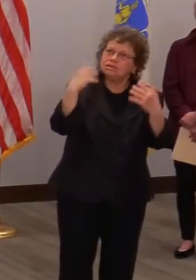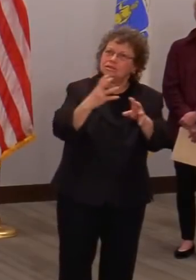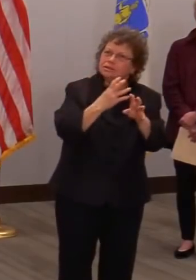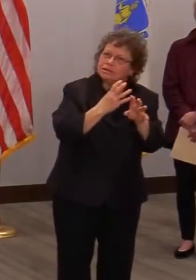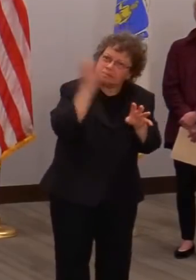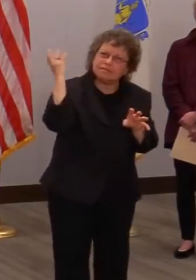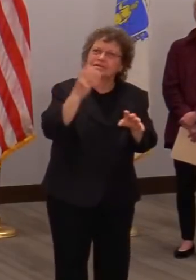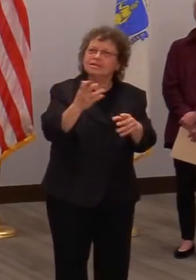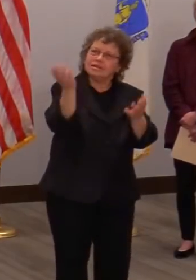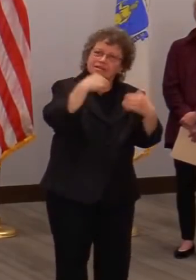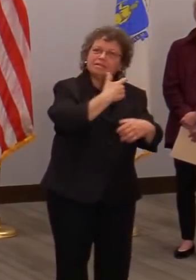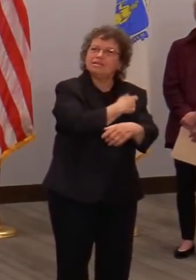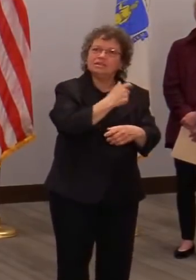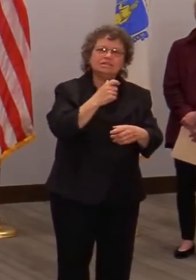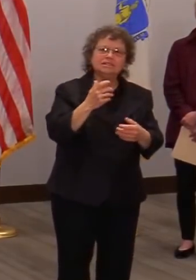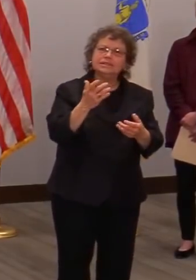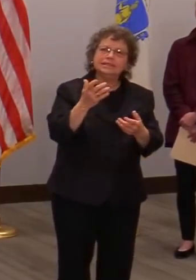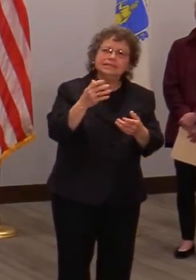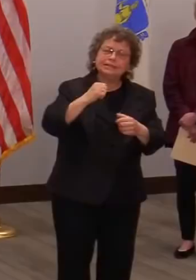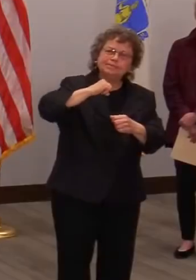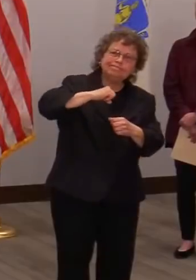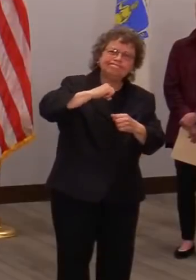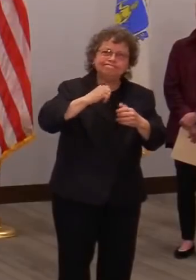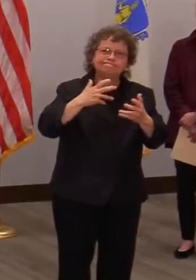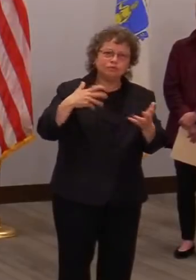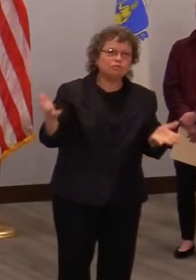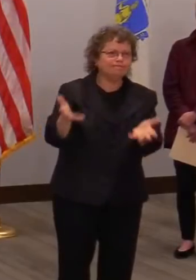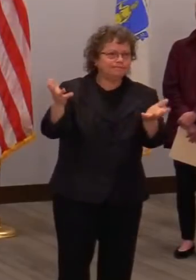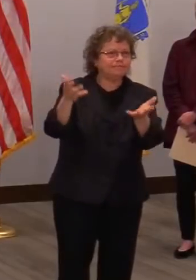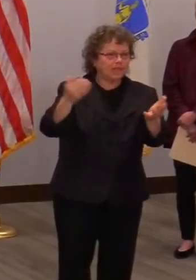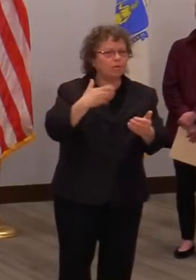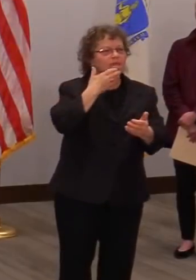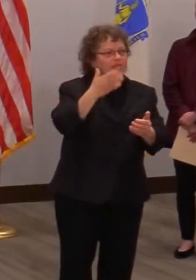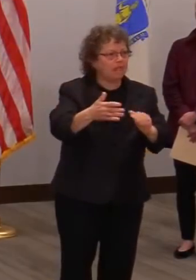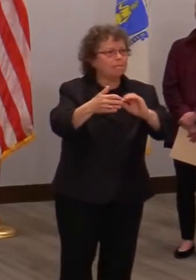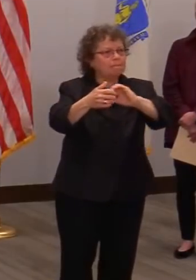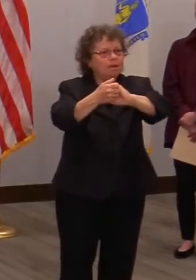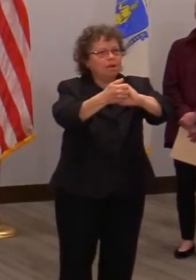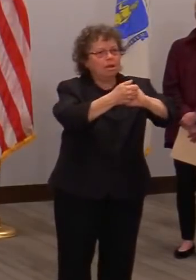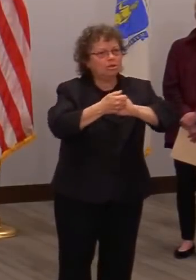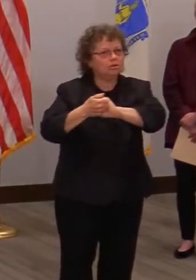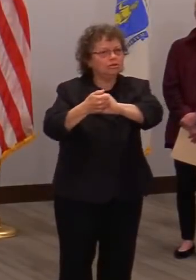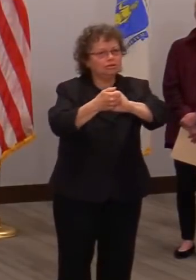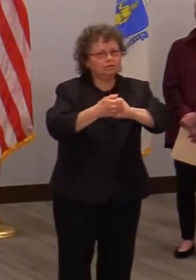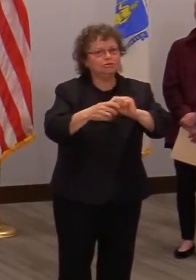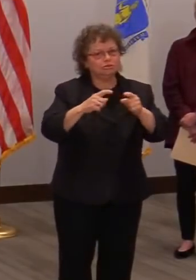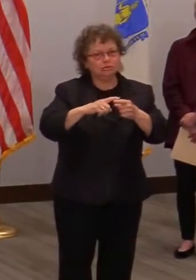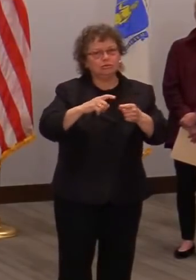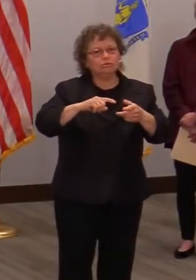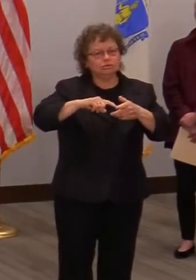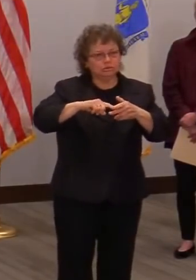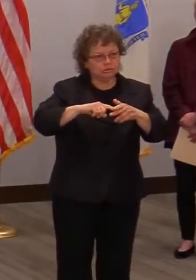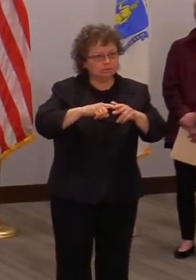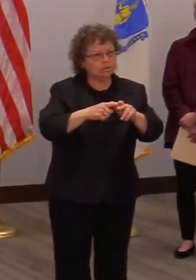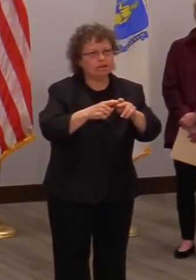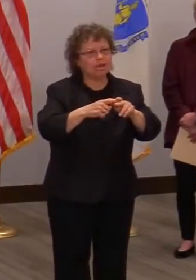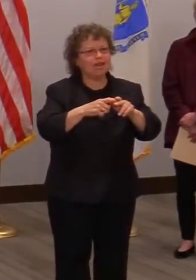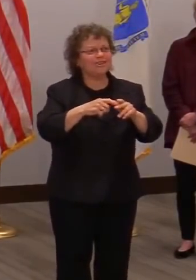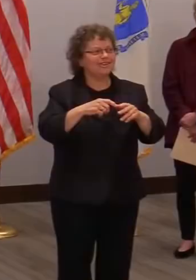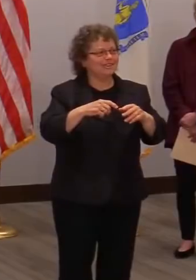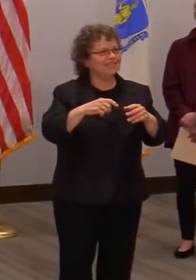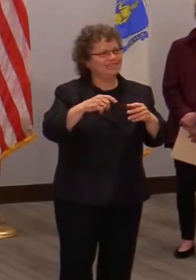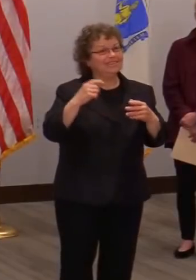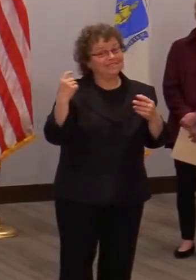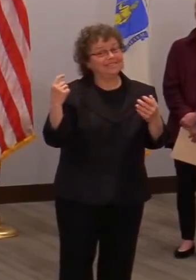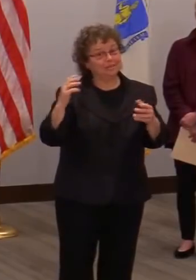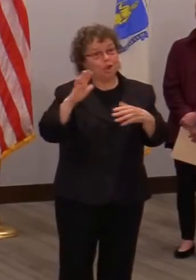vaccinated. So I want to thank the partners here today for taking this initiative of leveraging a brand that we all love, especially in the